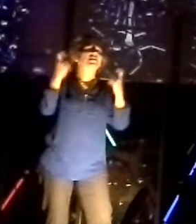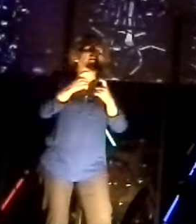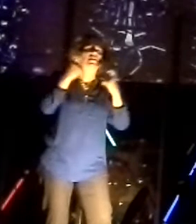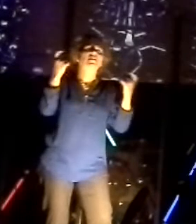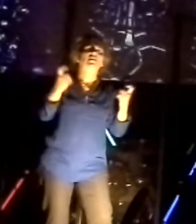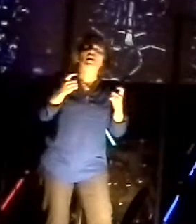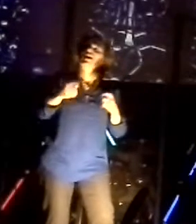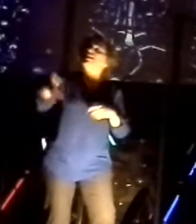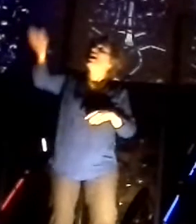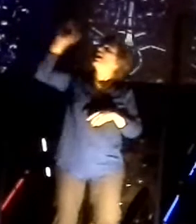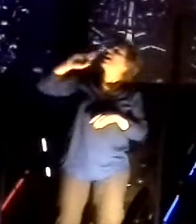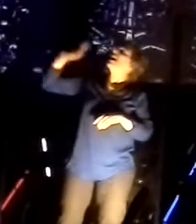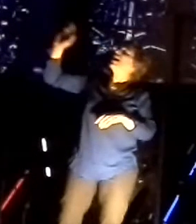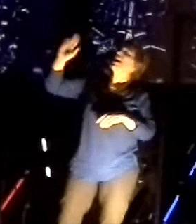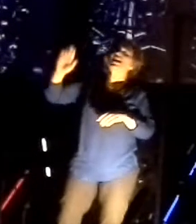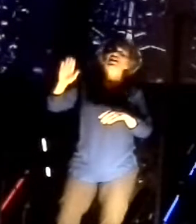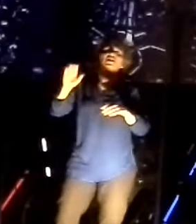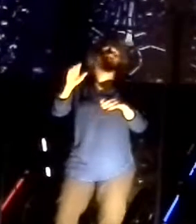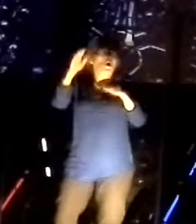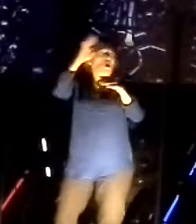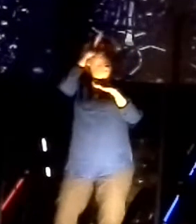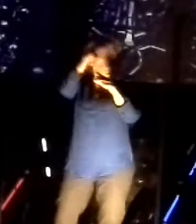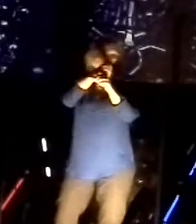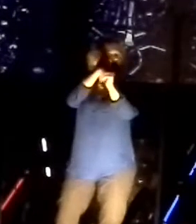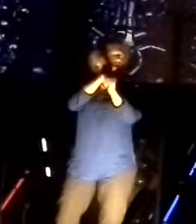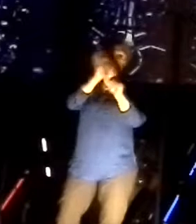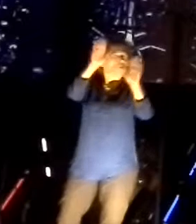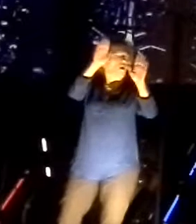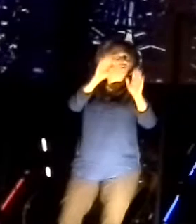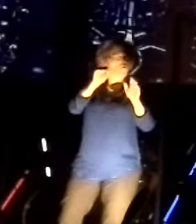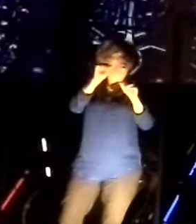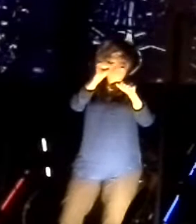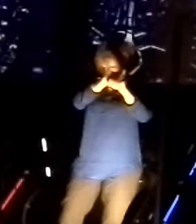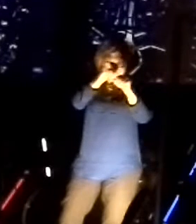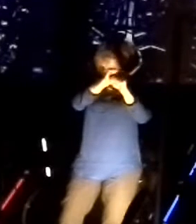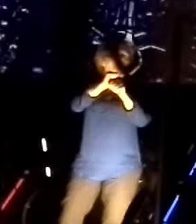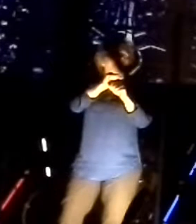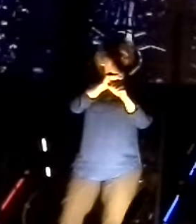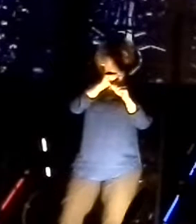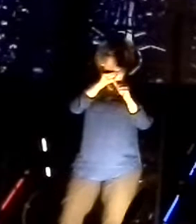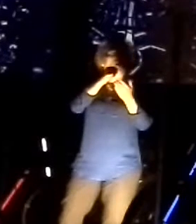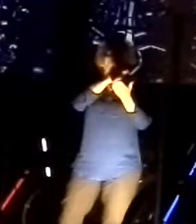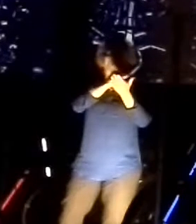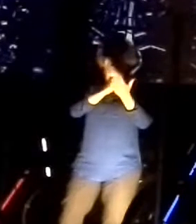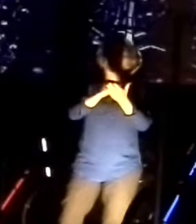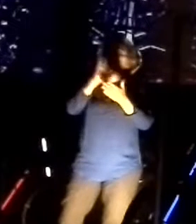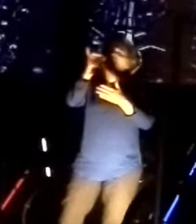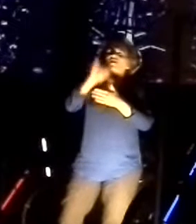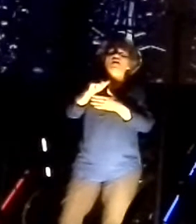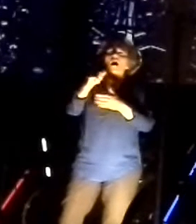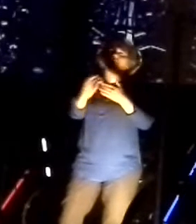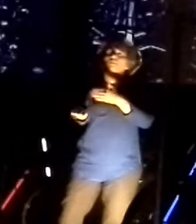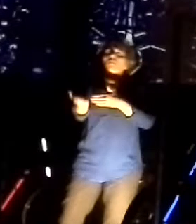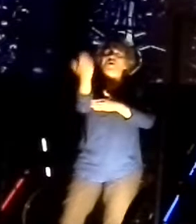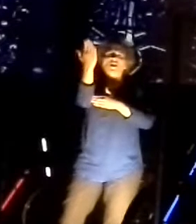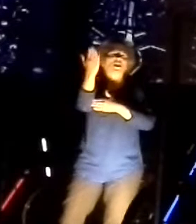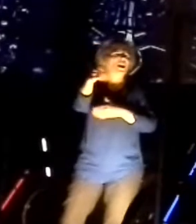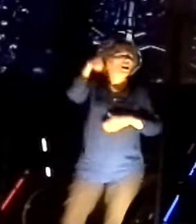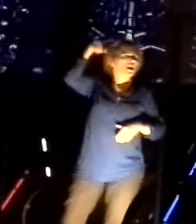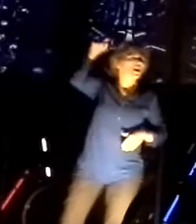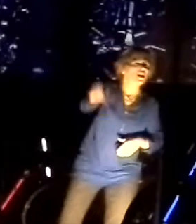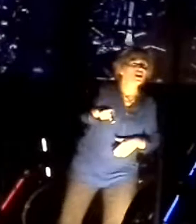his creation, his wonderful work of art, and he placed it in the frame and said that morning,